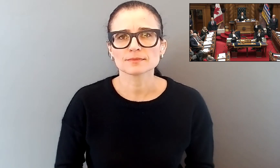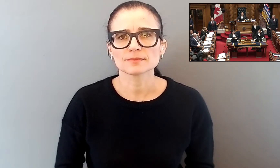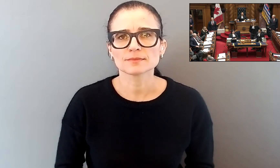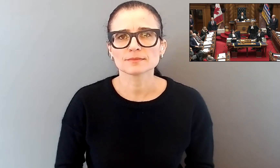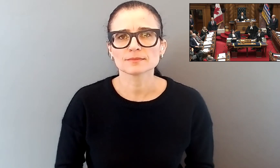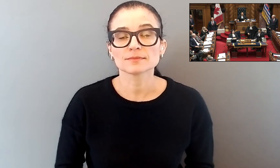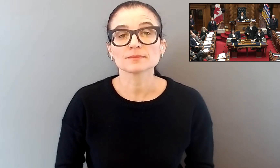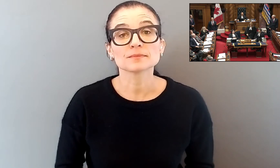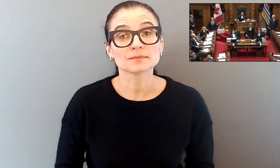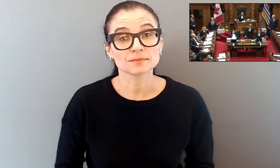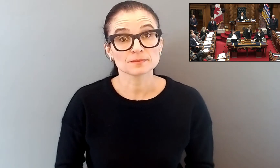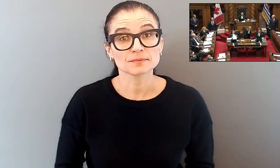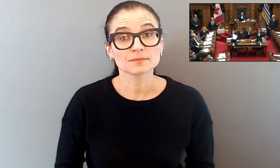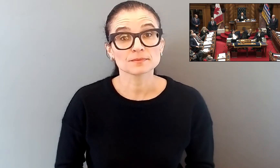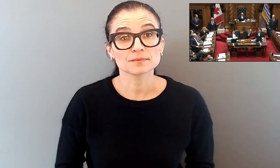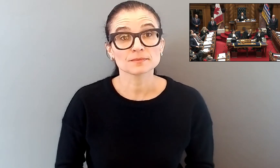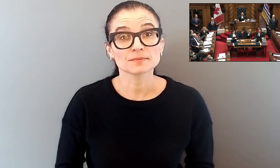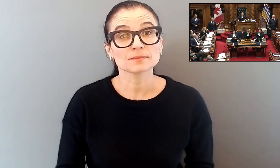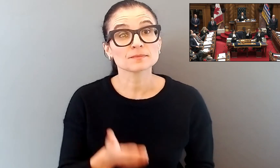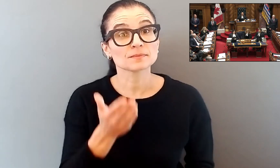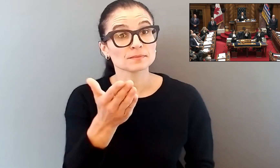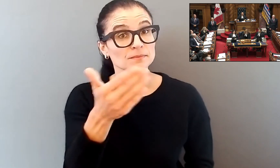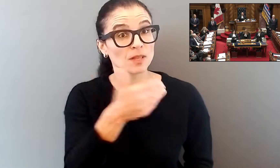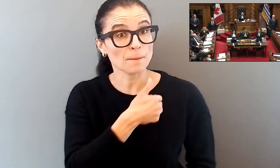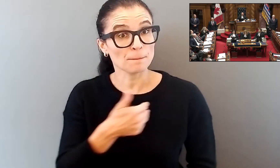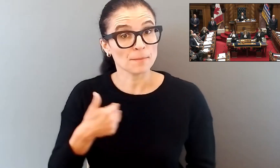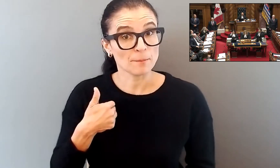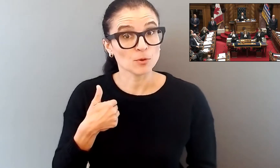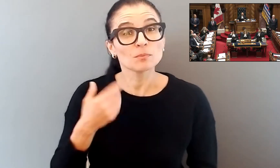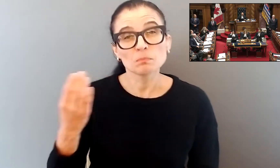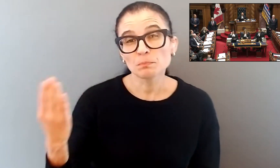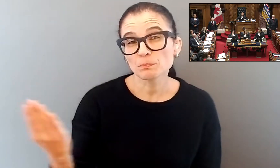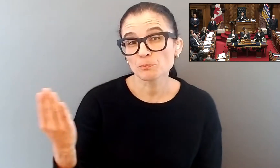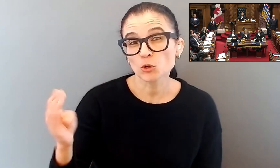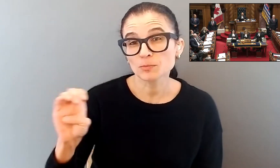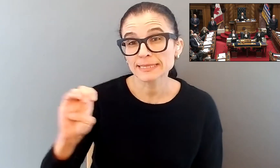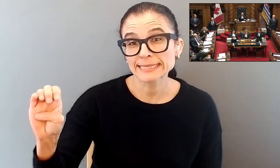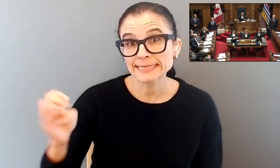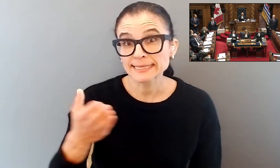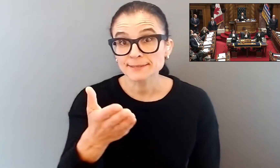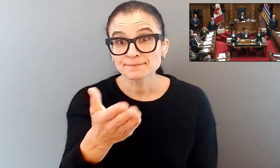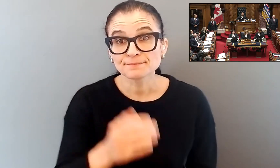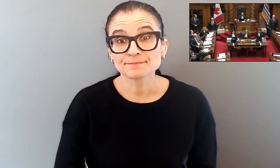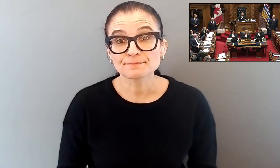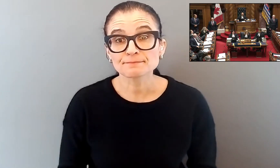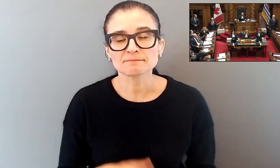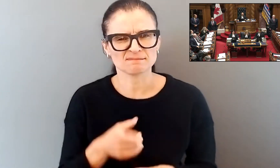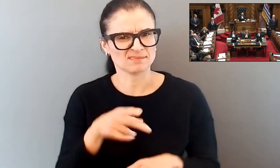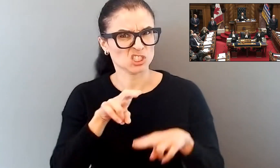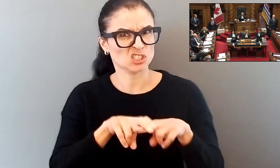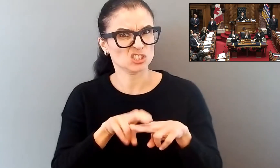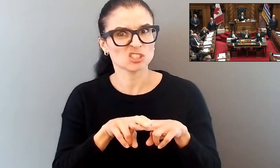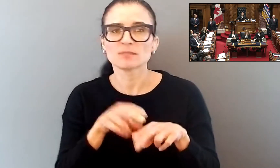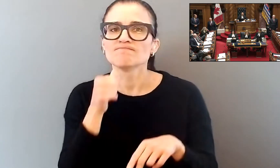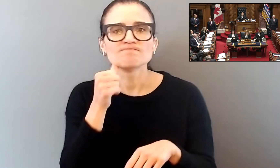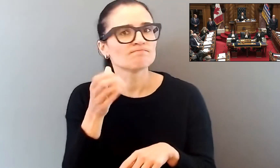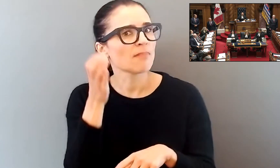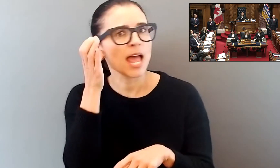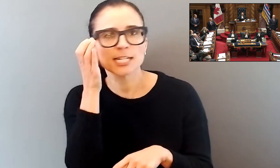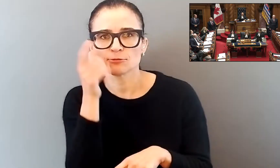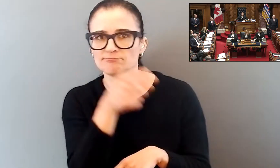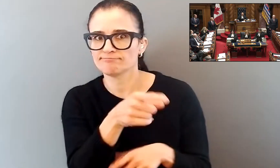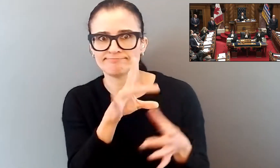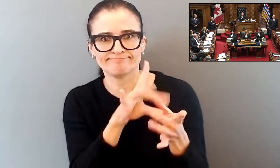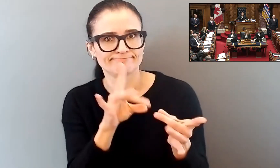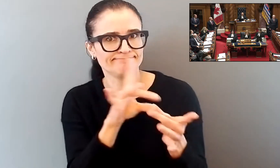Member for Burnaby East, the chair did not hear that alleged comment made by other member.